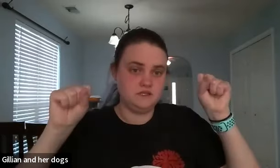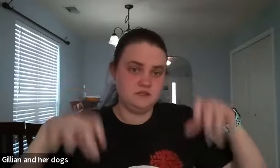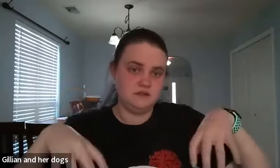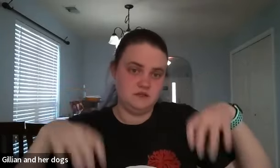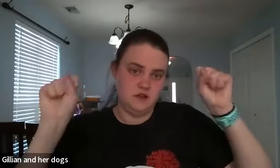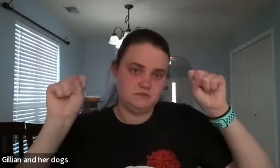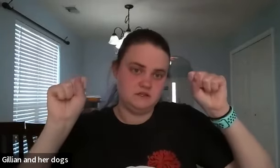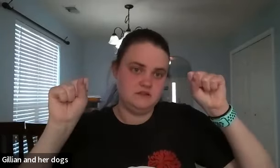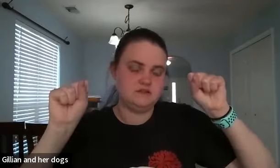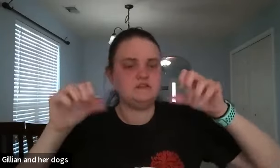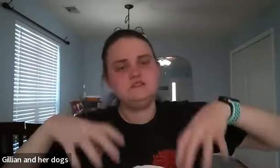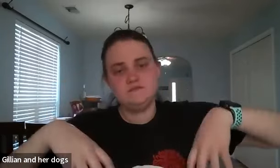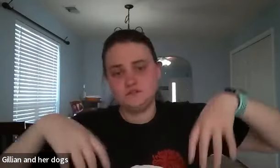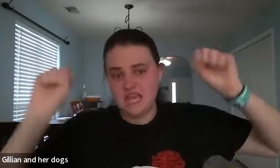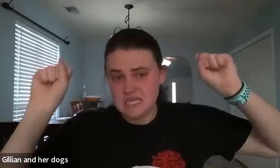adopted. Adopted. There's also a sign for take.